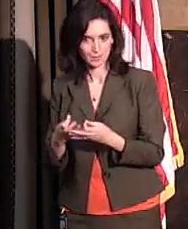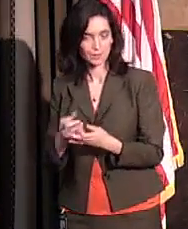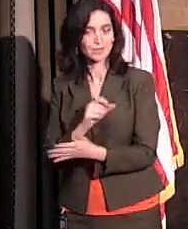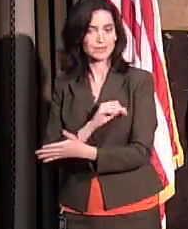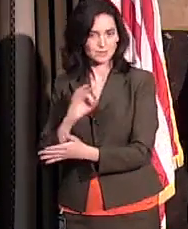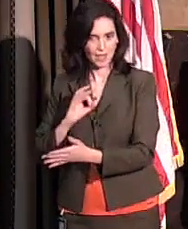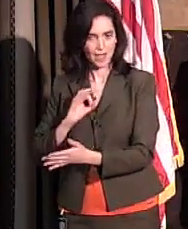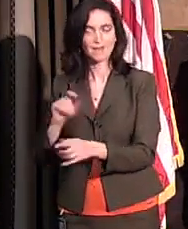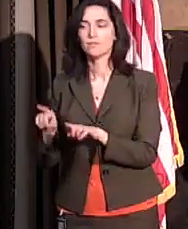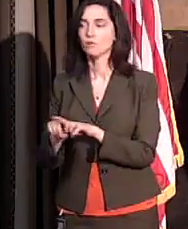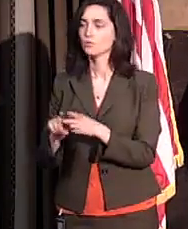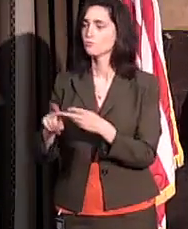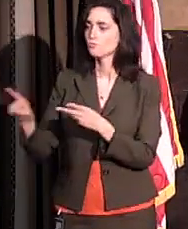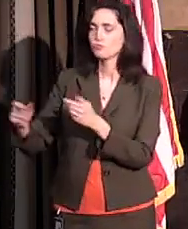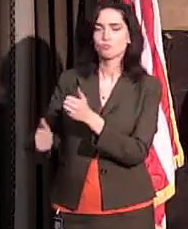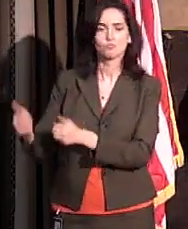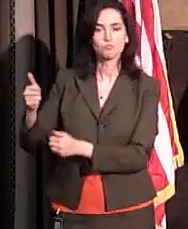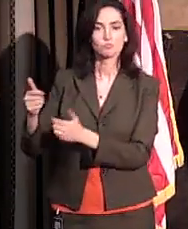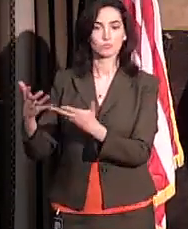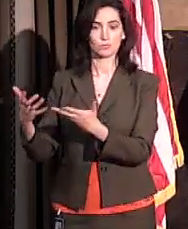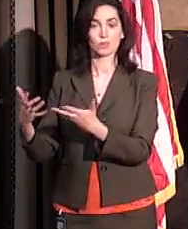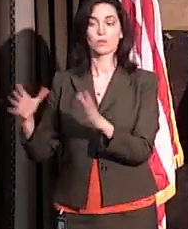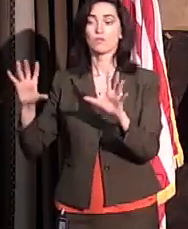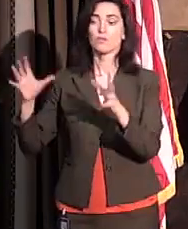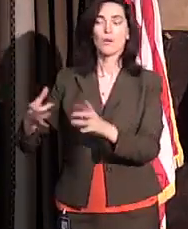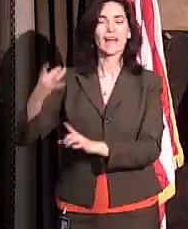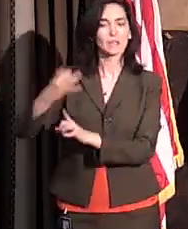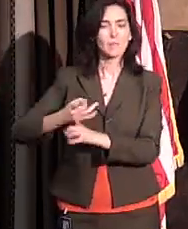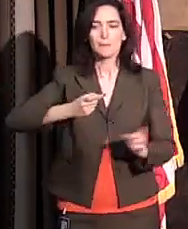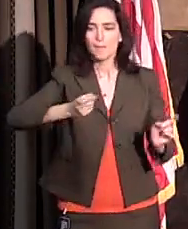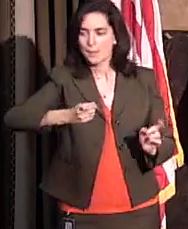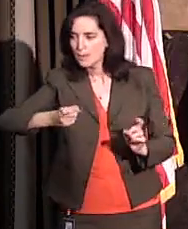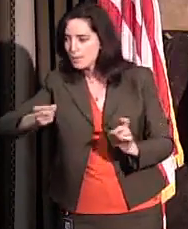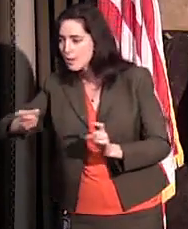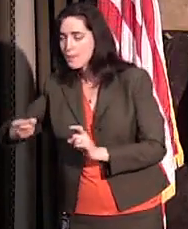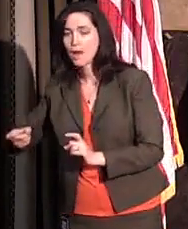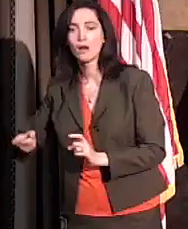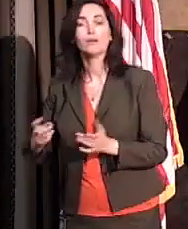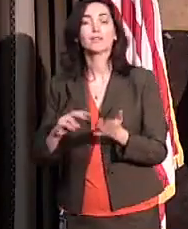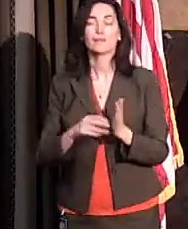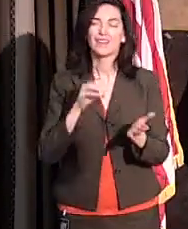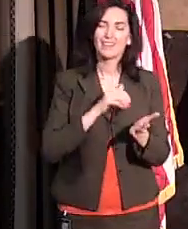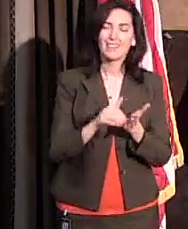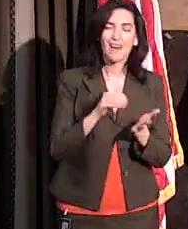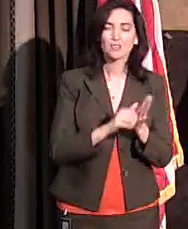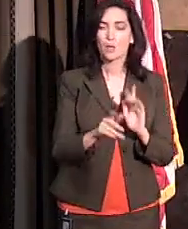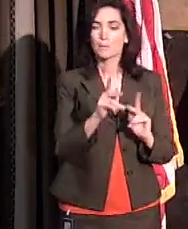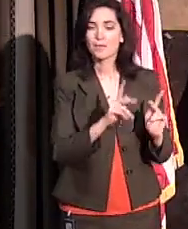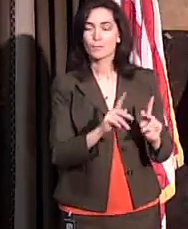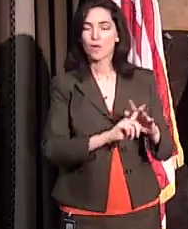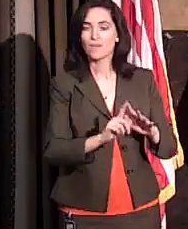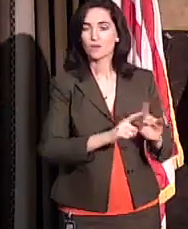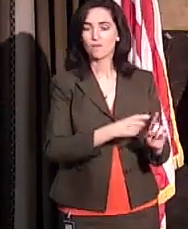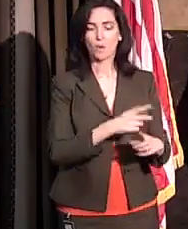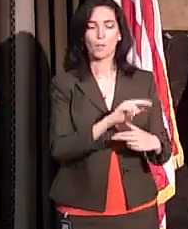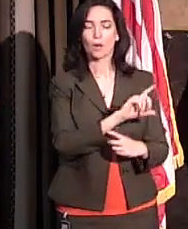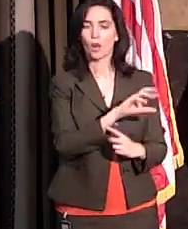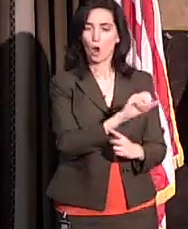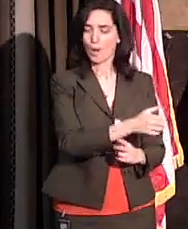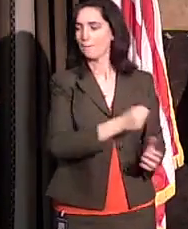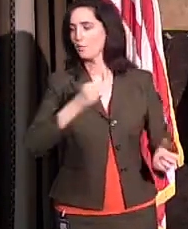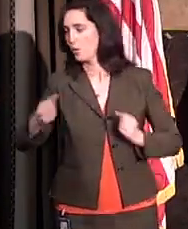partners, managed the operations for a record 8 months, which included moving thousands of Hurricane Laura evacuees to safety and